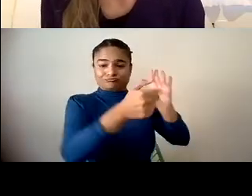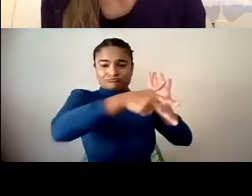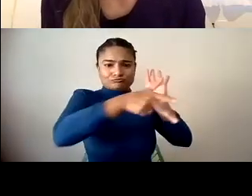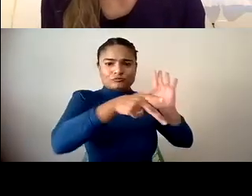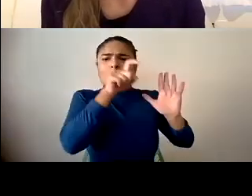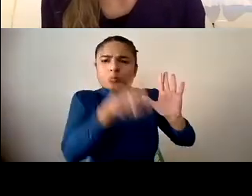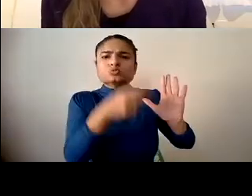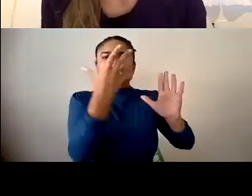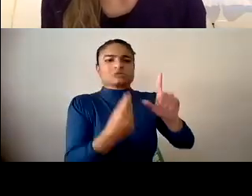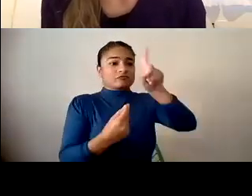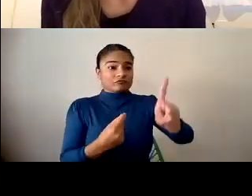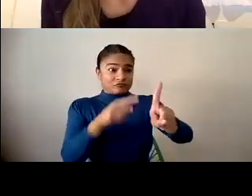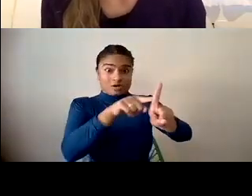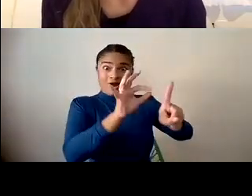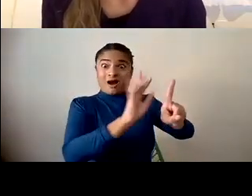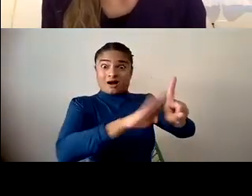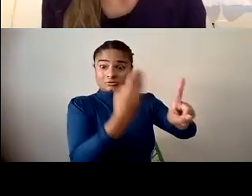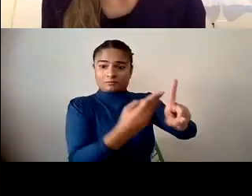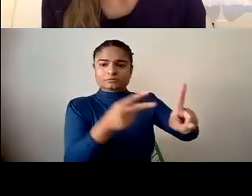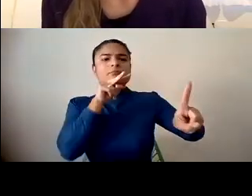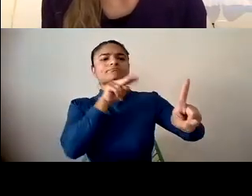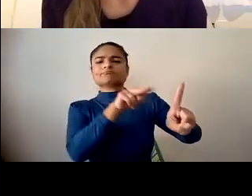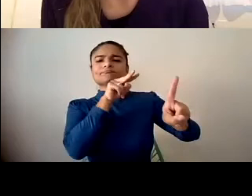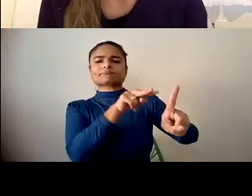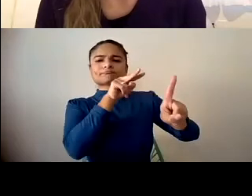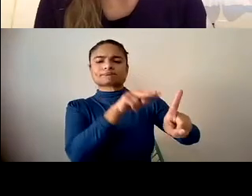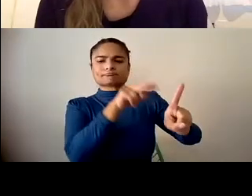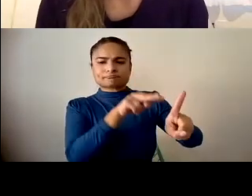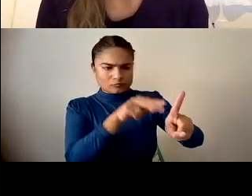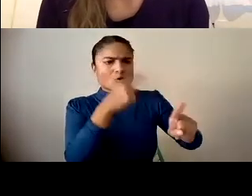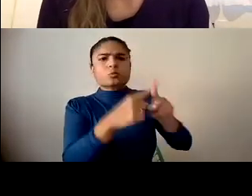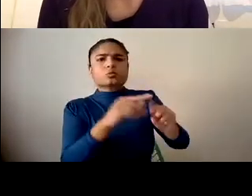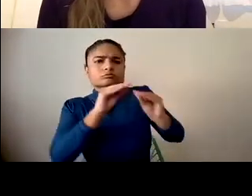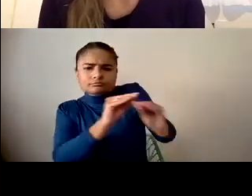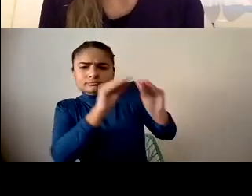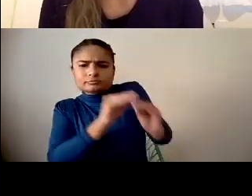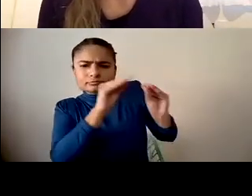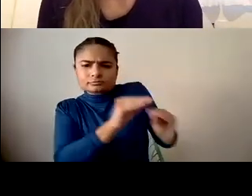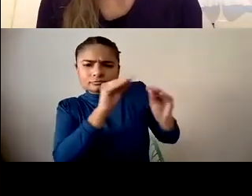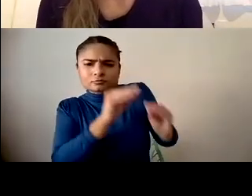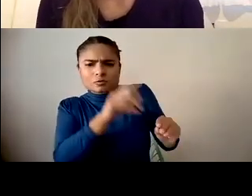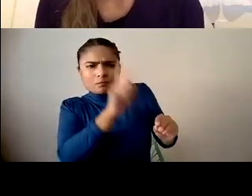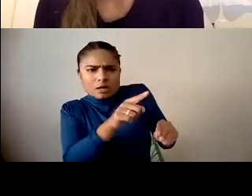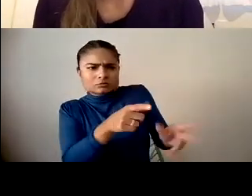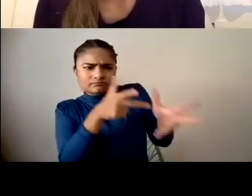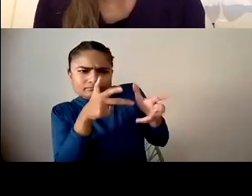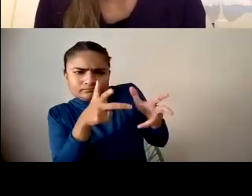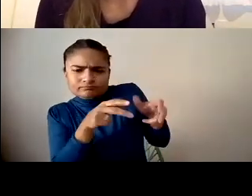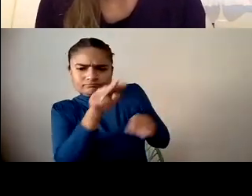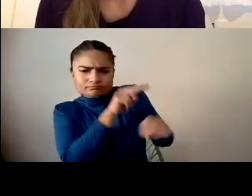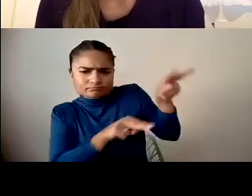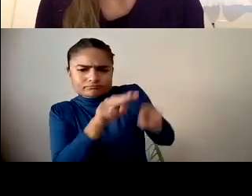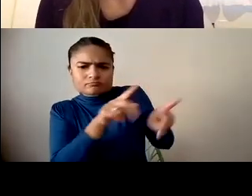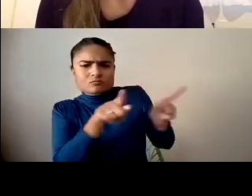10 days working on an international sign with more experienced teams to support your